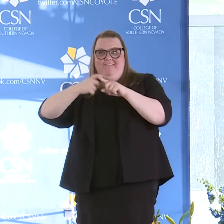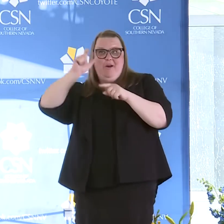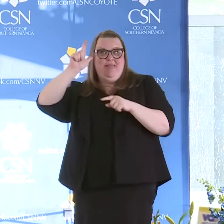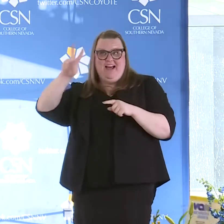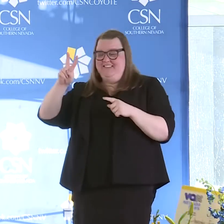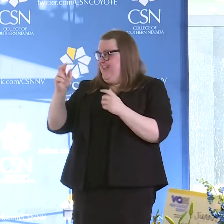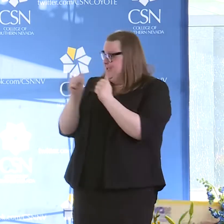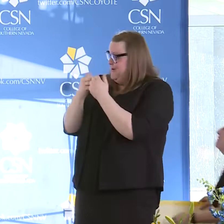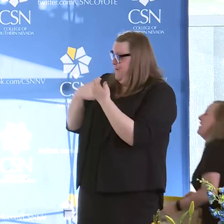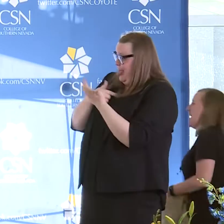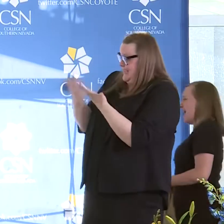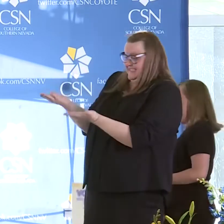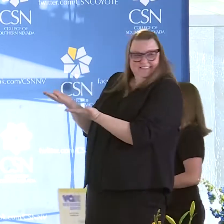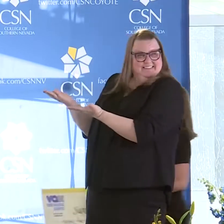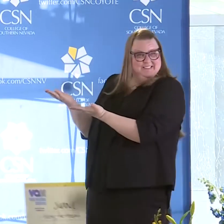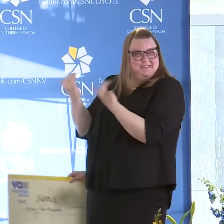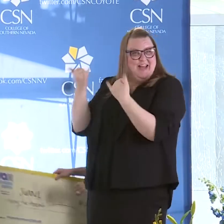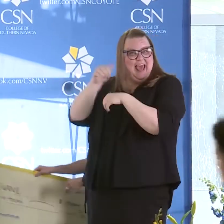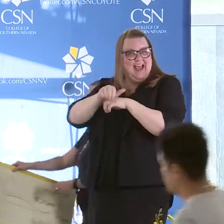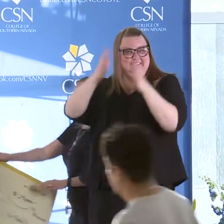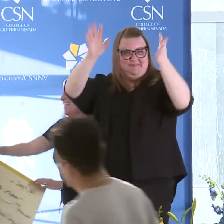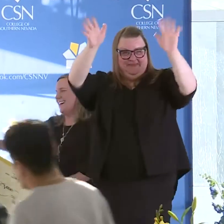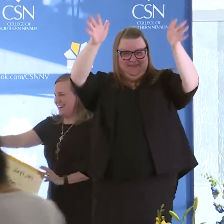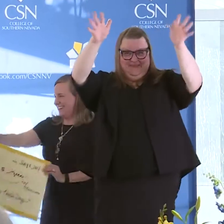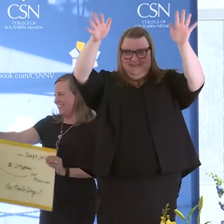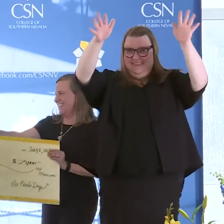Vegas with us here tonight.